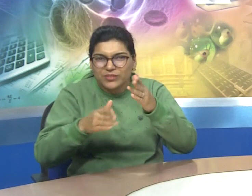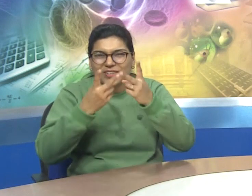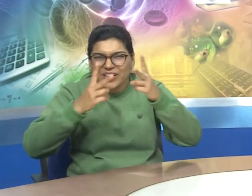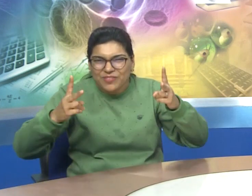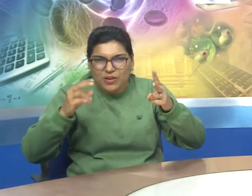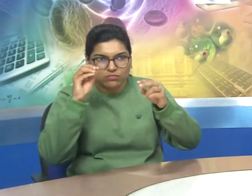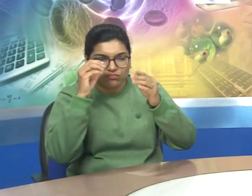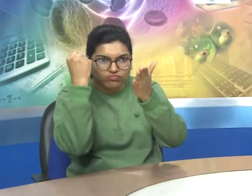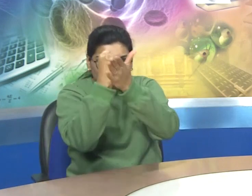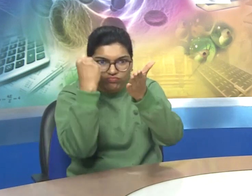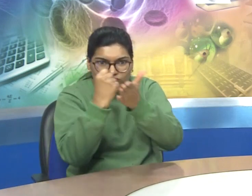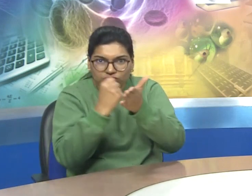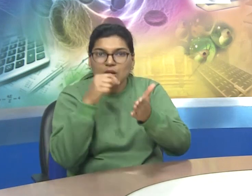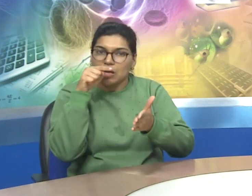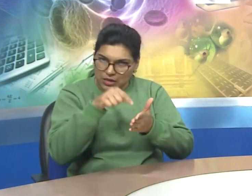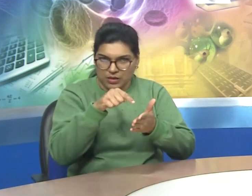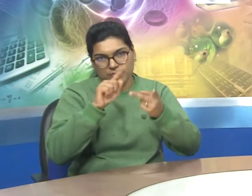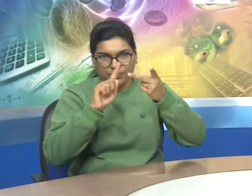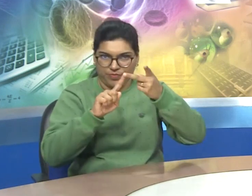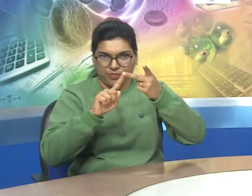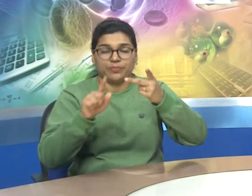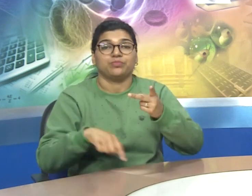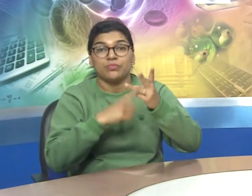is notation and the second is shelf arrangement.